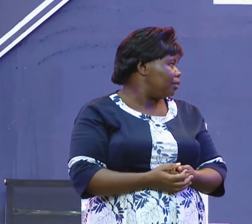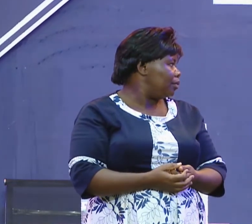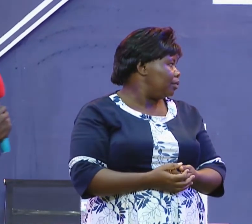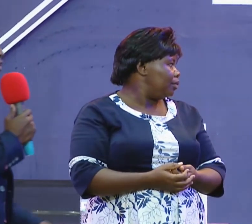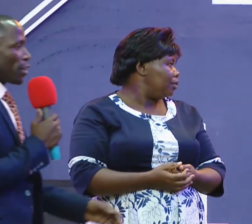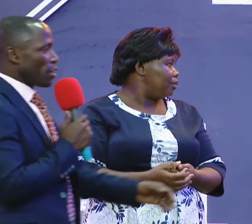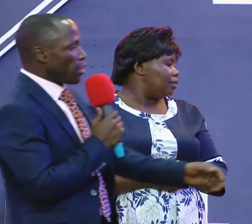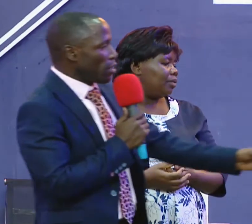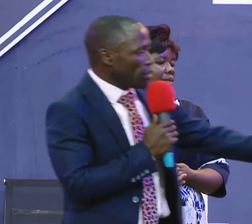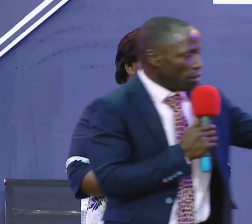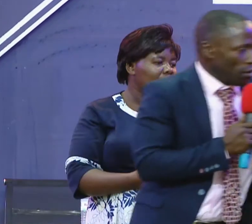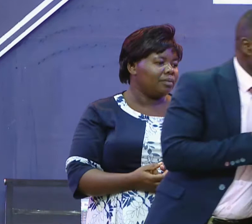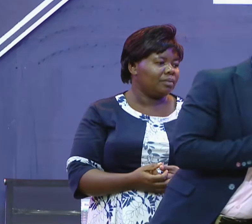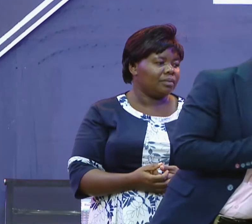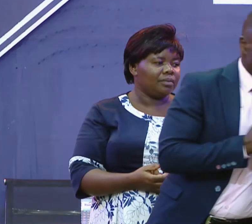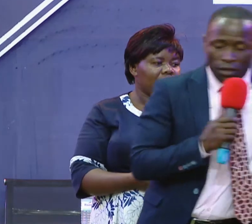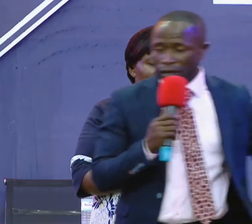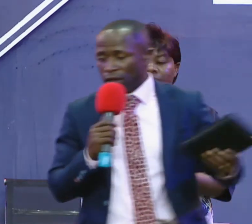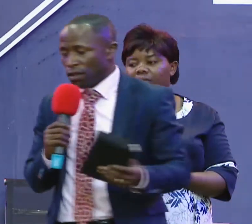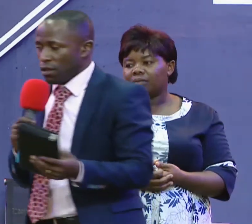Bayibuli baginonyeewa bannaaye.